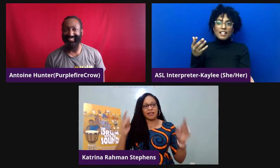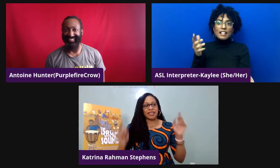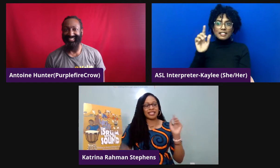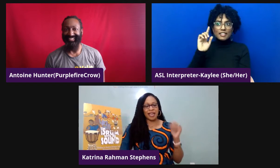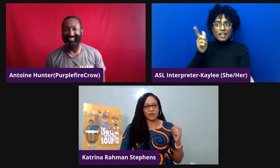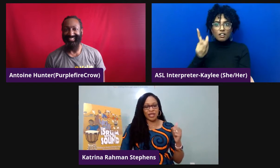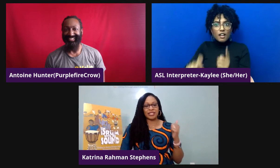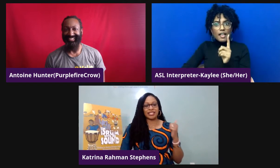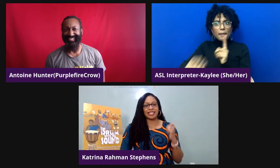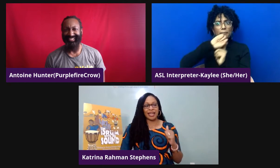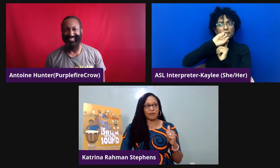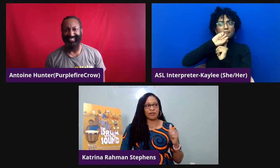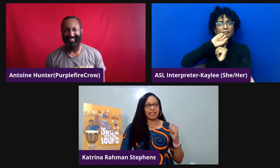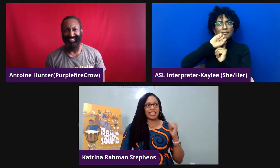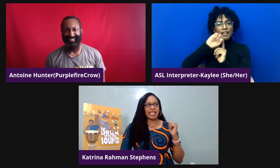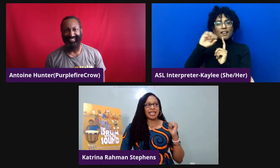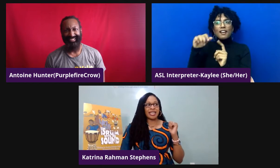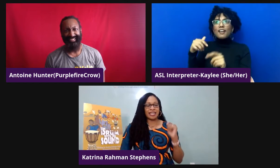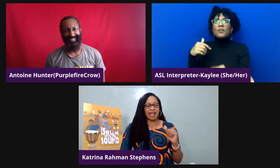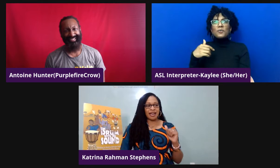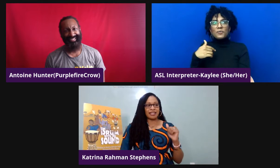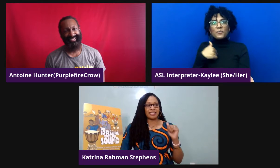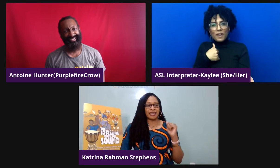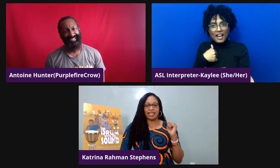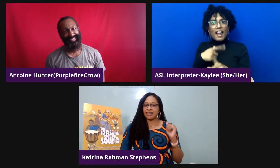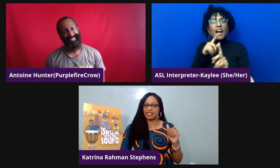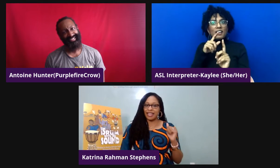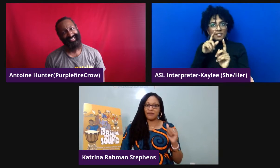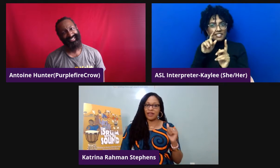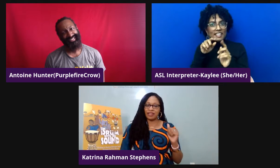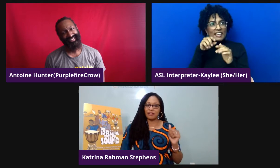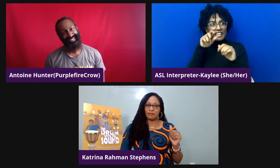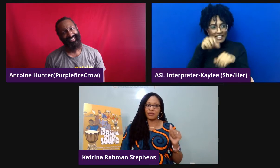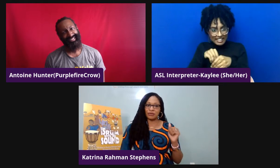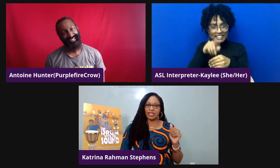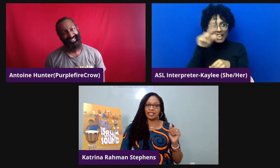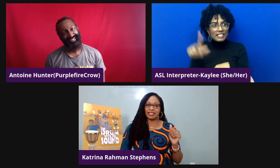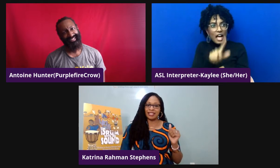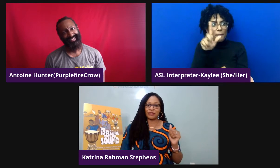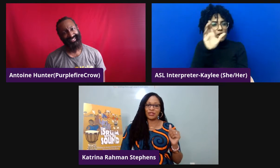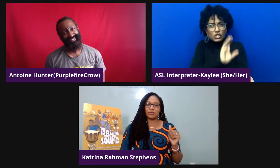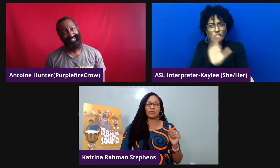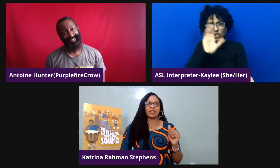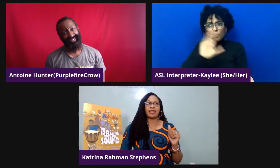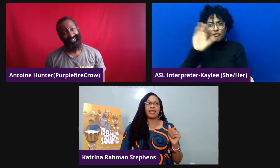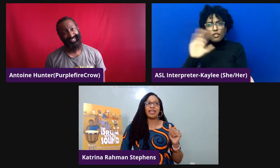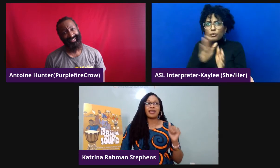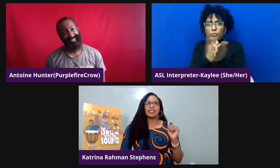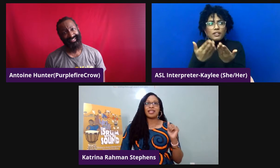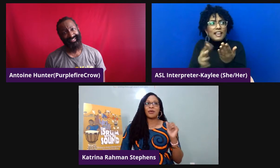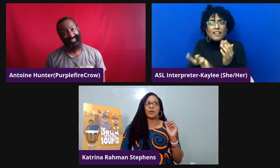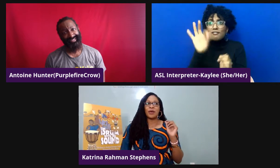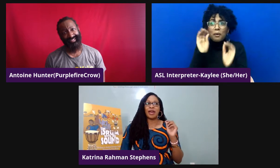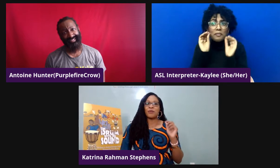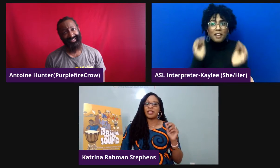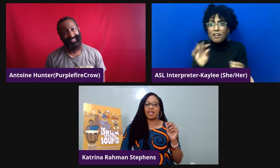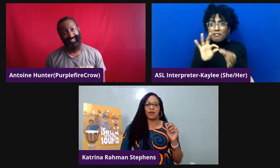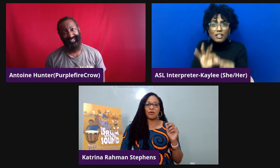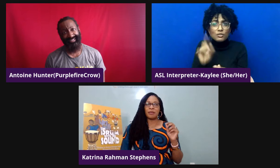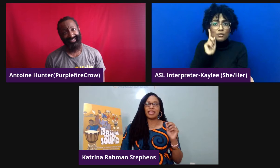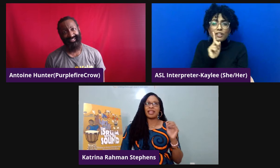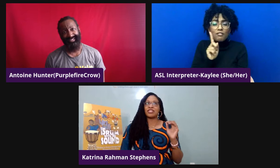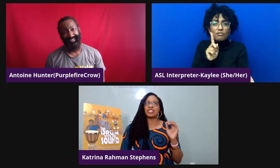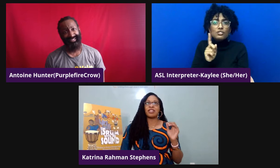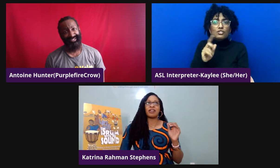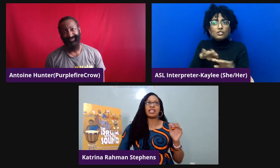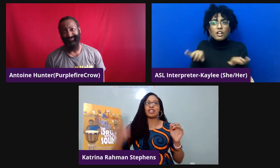think about that time when I was in the library in college and I could not find any books related to deaf children. So I went